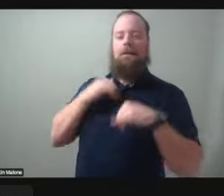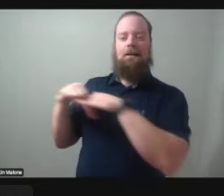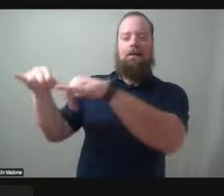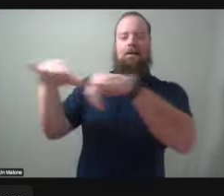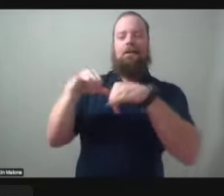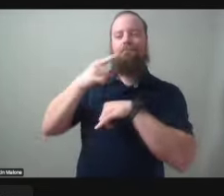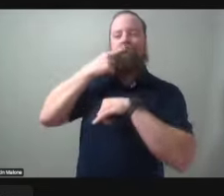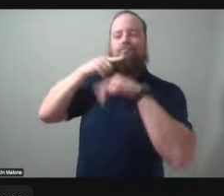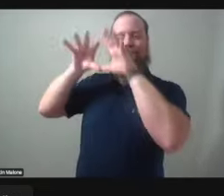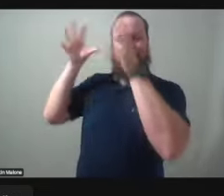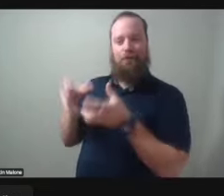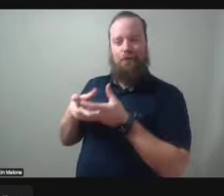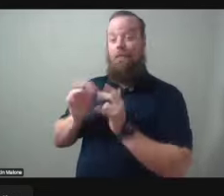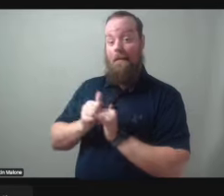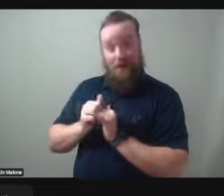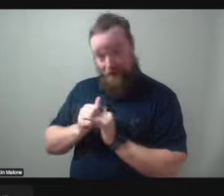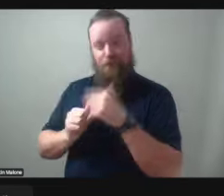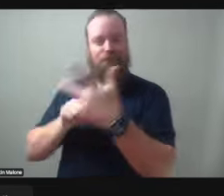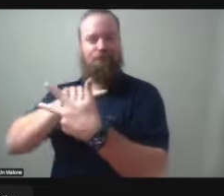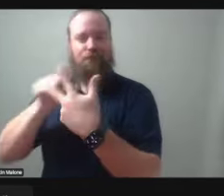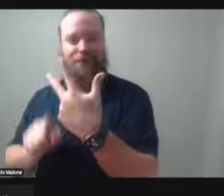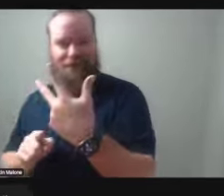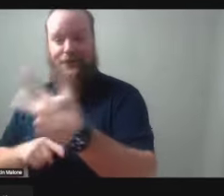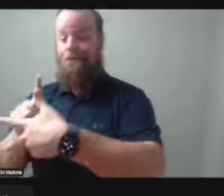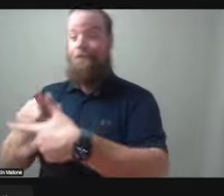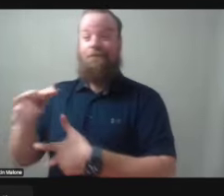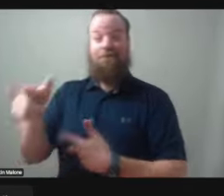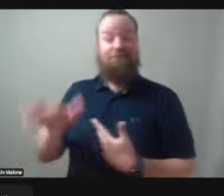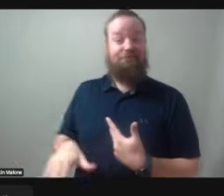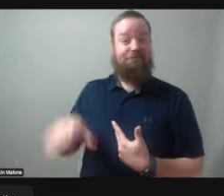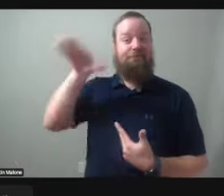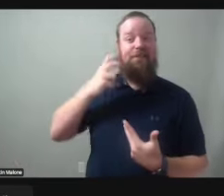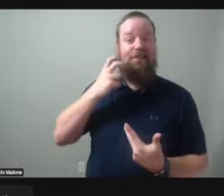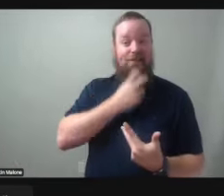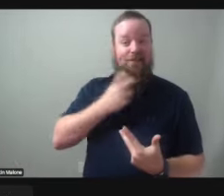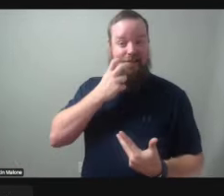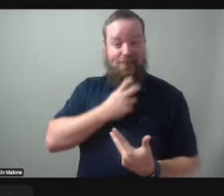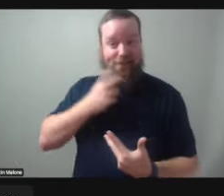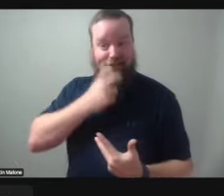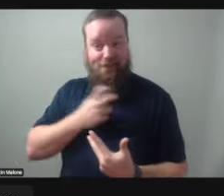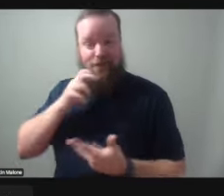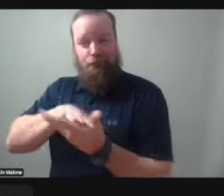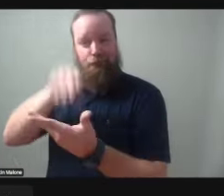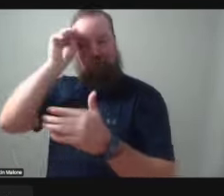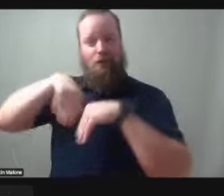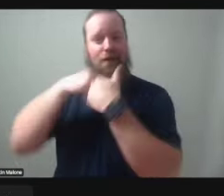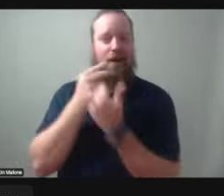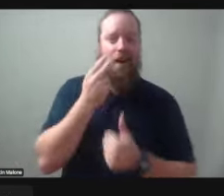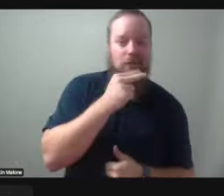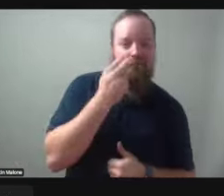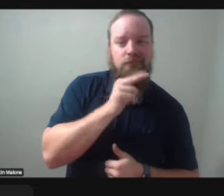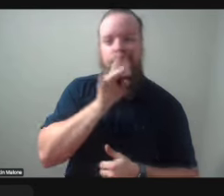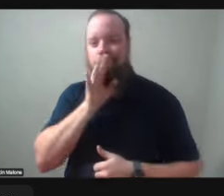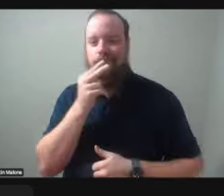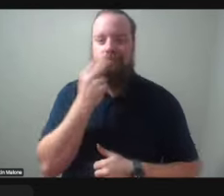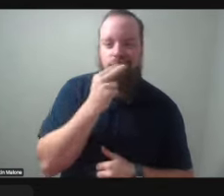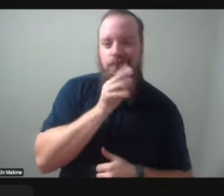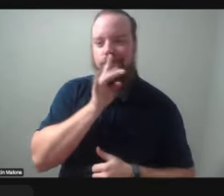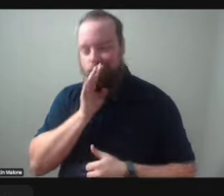deaf stories. Whereas on the other side, hearing families and parents will maybe not learn